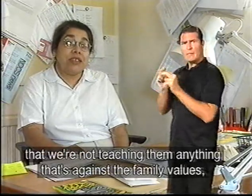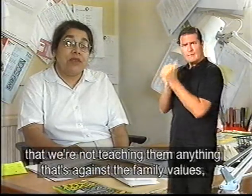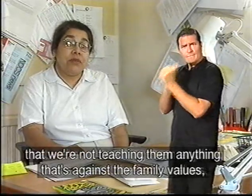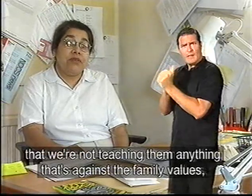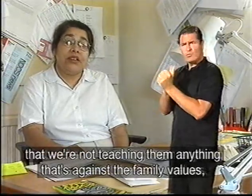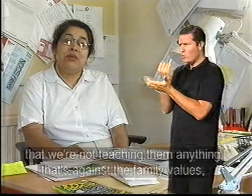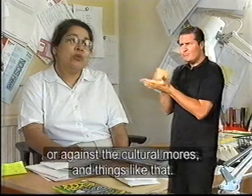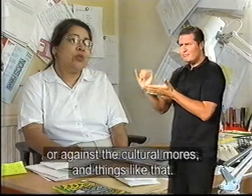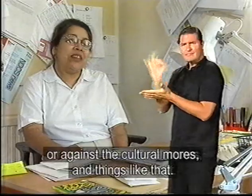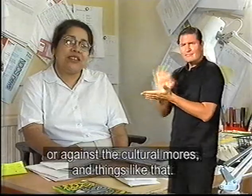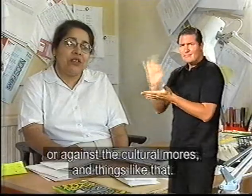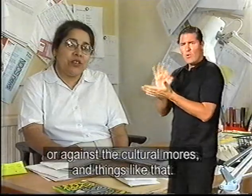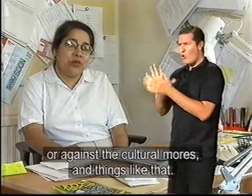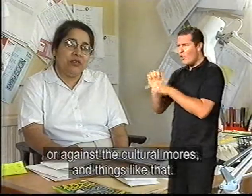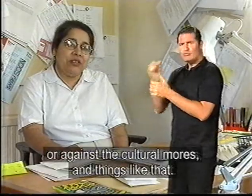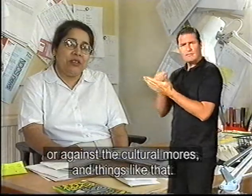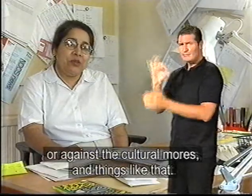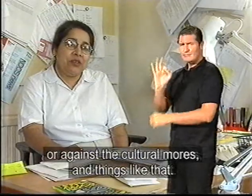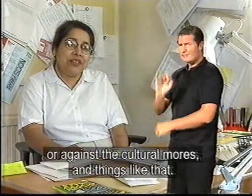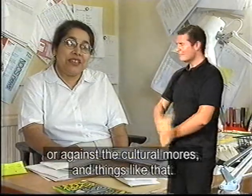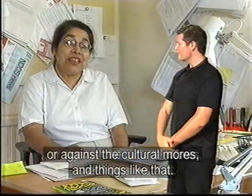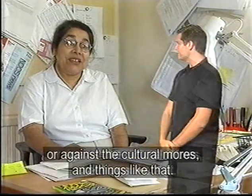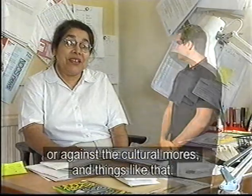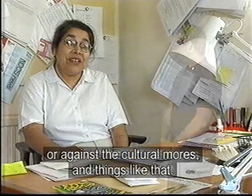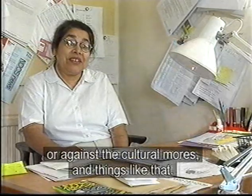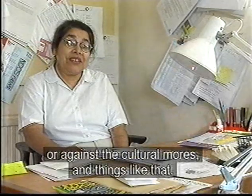family values or against the cultural mores and things like that.